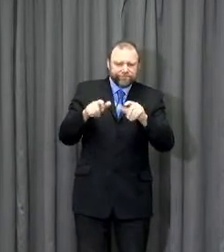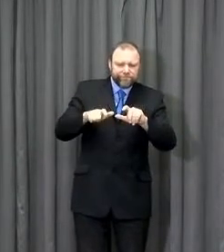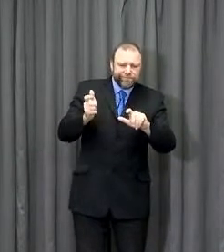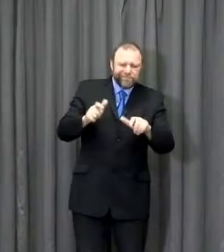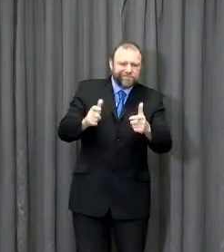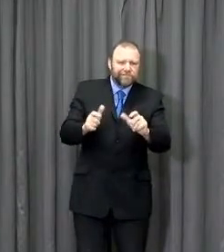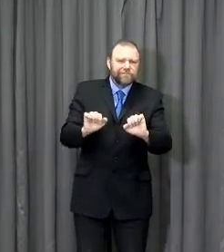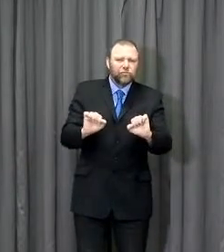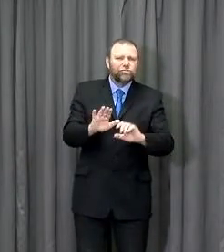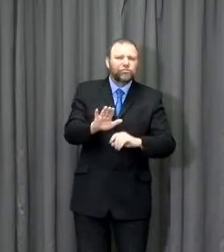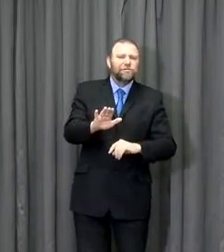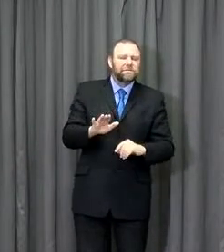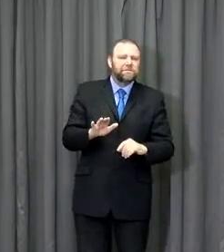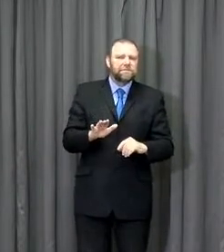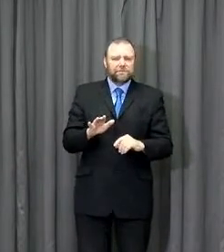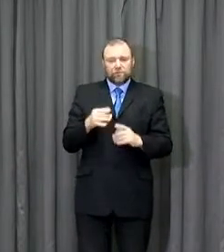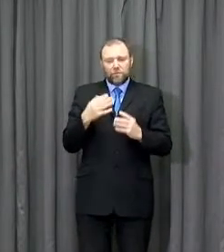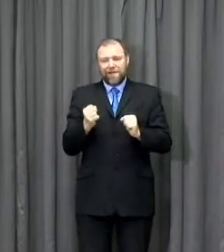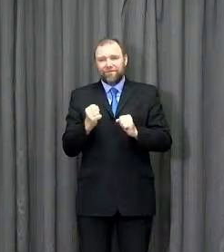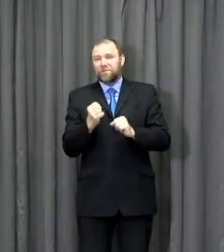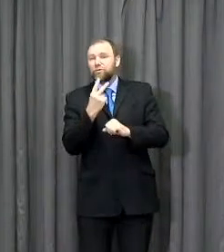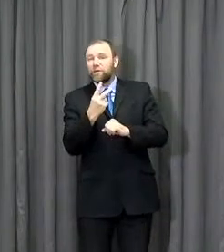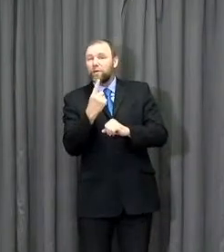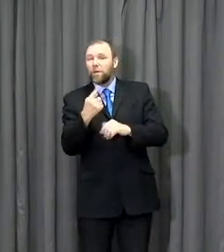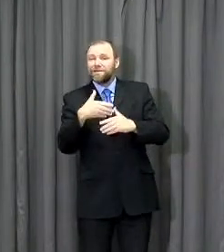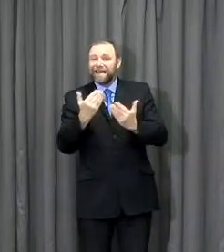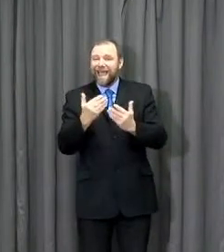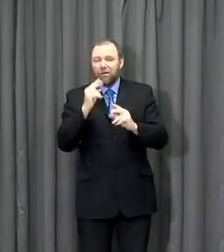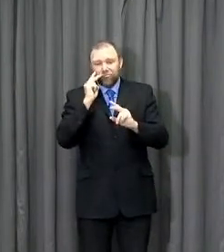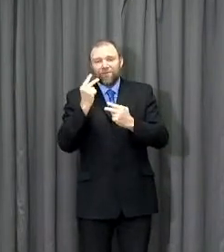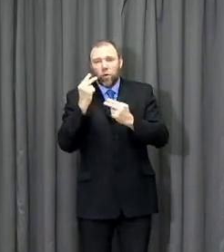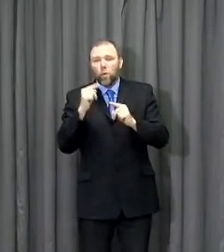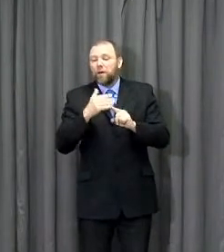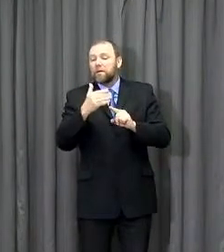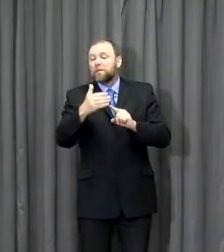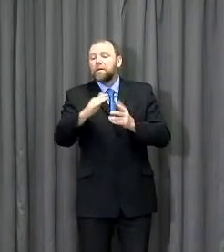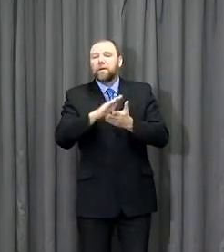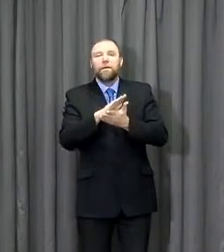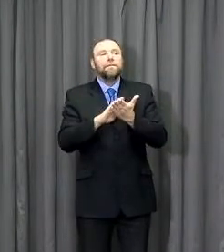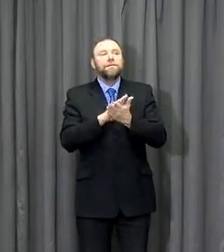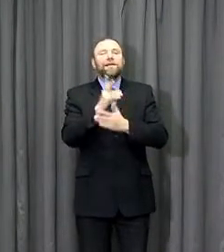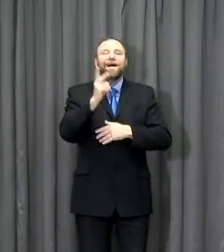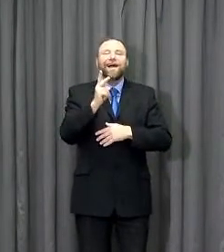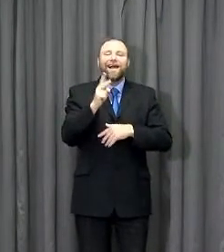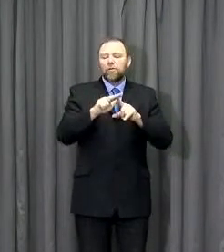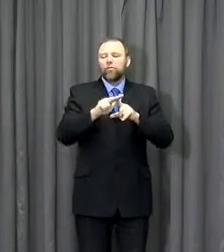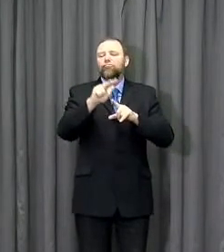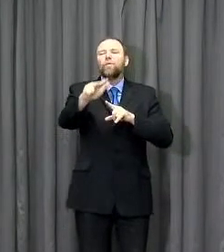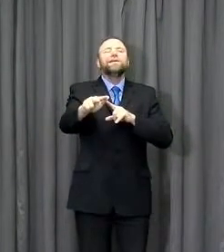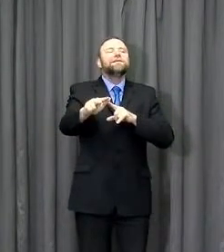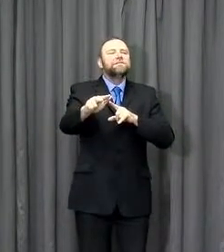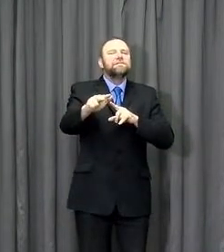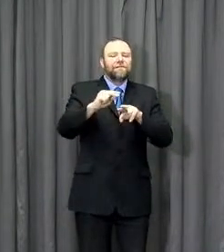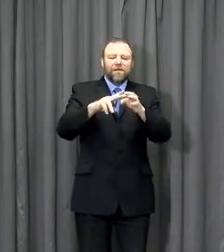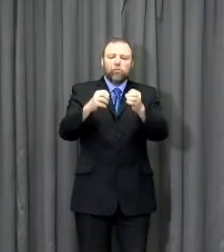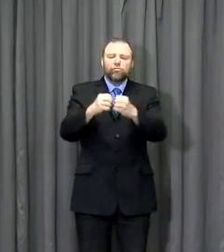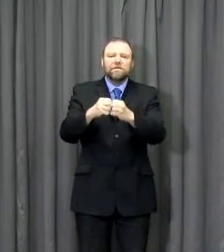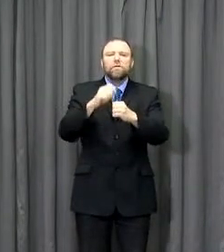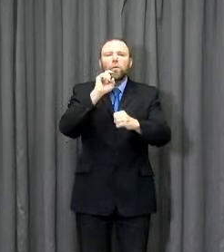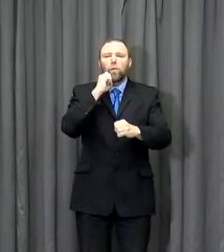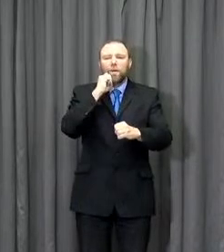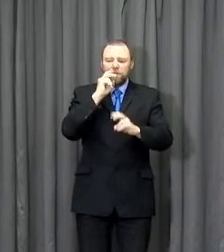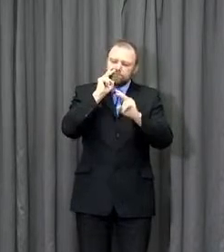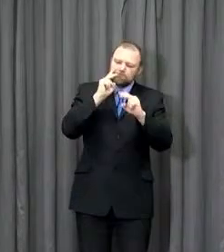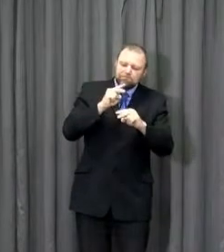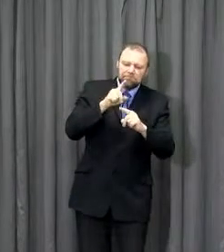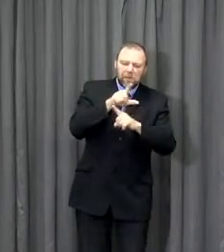the moment, and we do have a 21-day review cycle here in Wales. So towards the end of February, we will look again at where we are with community transmission, where we are